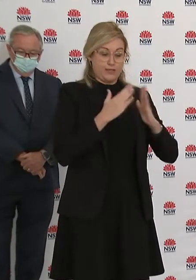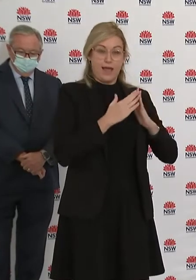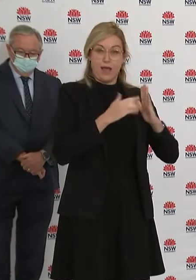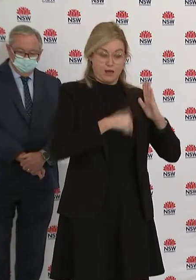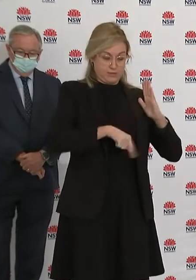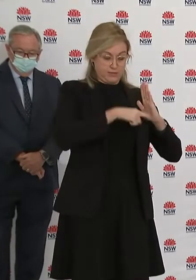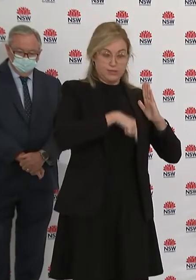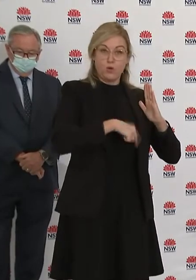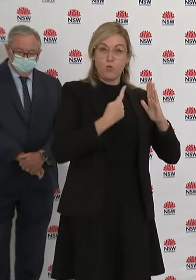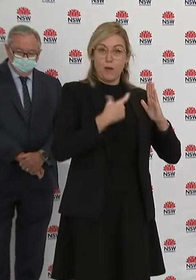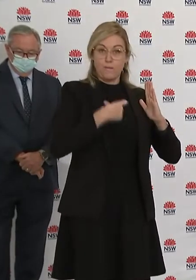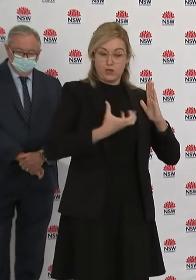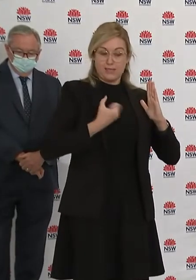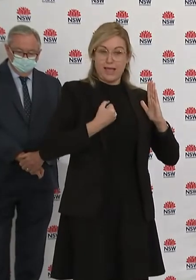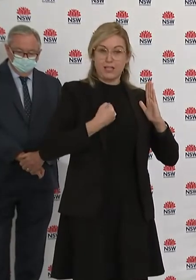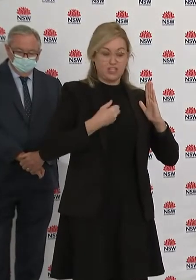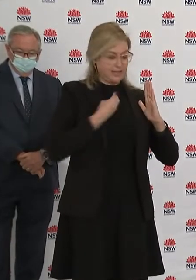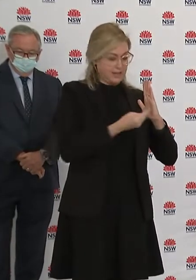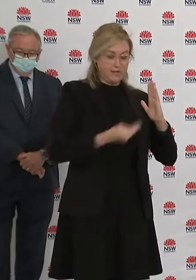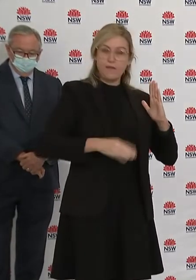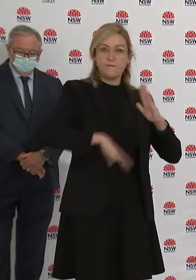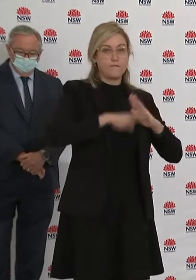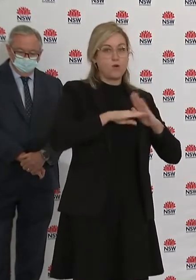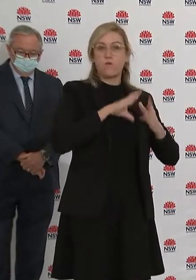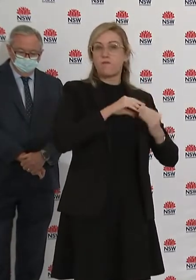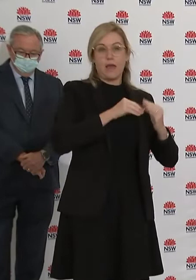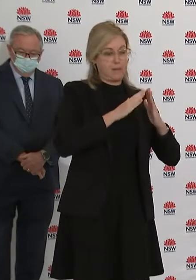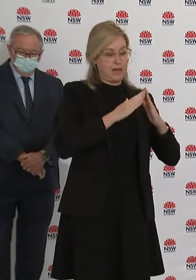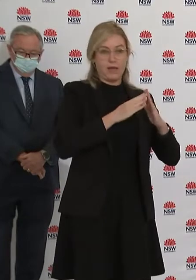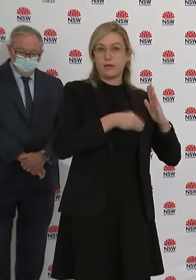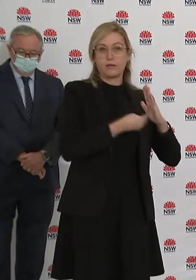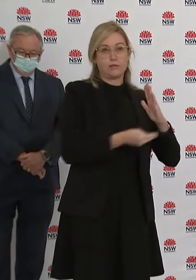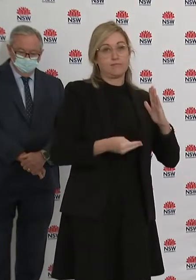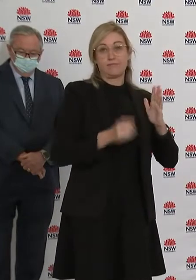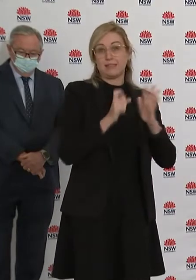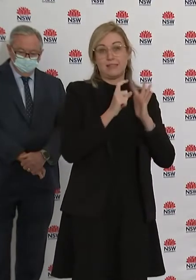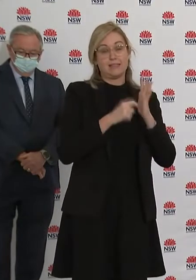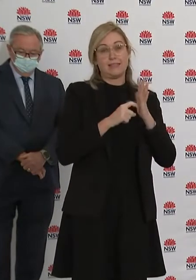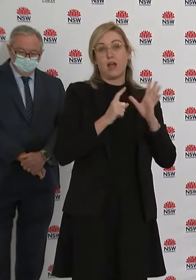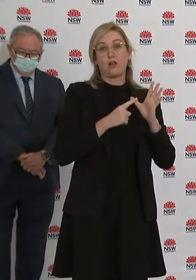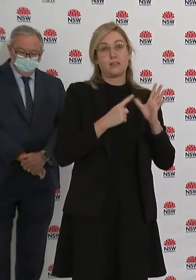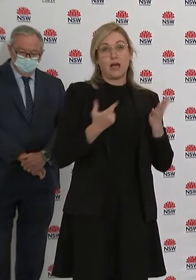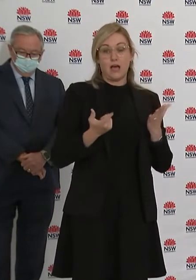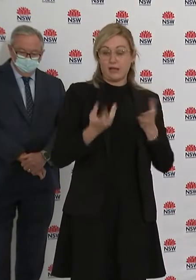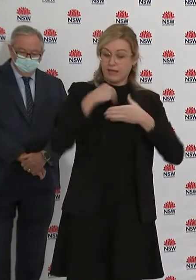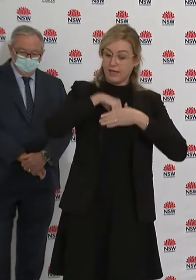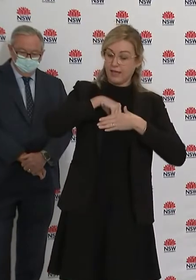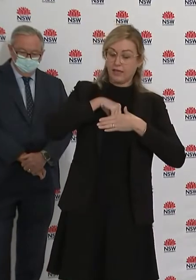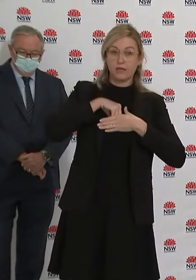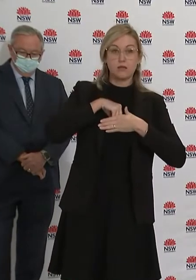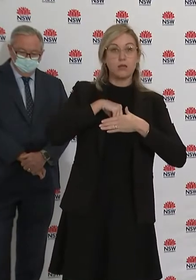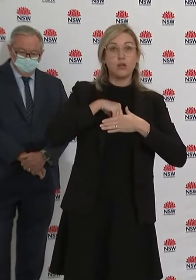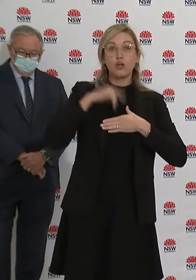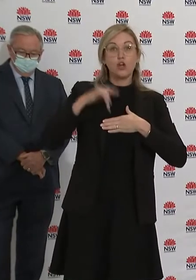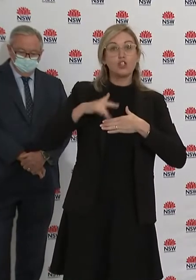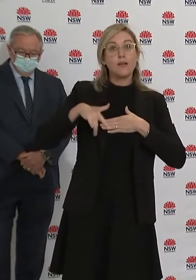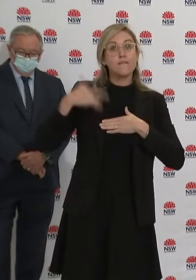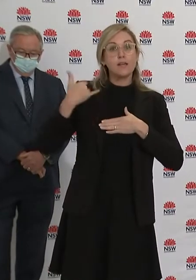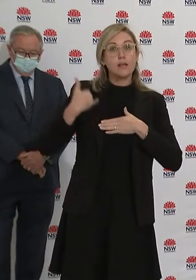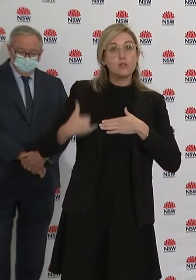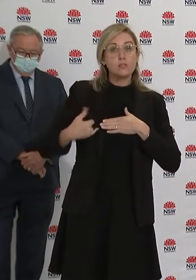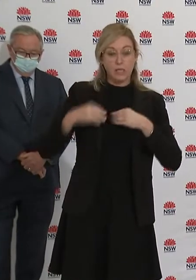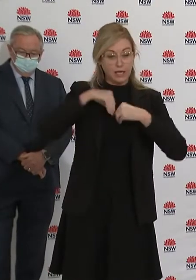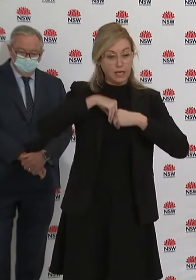everyone's infected, and that's because of the Delta virus. You are infectious even before you've got symptoms, so you just don't have that luxury